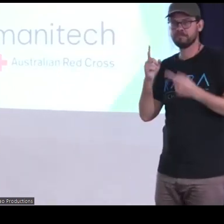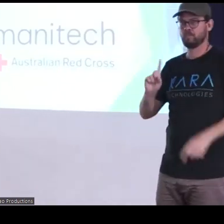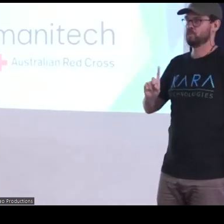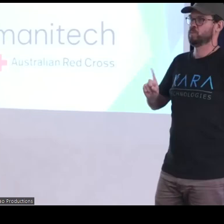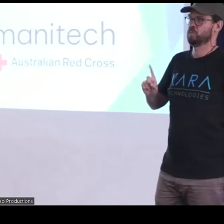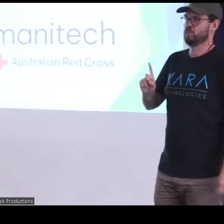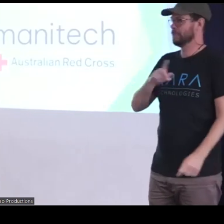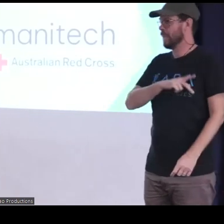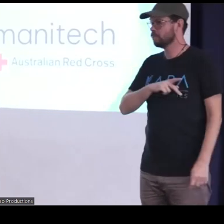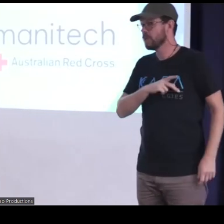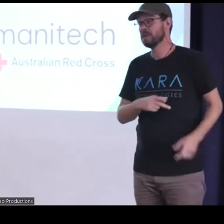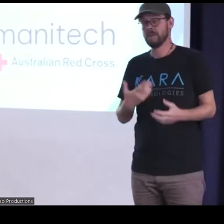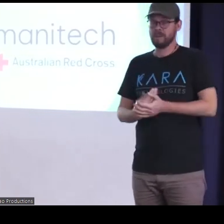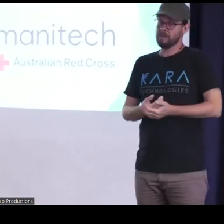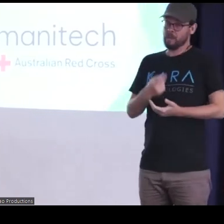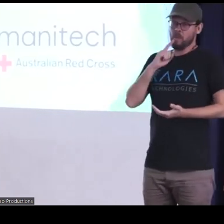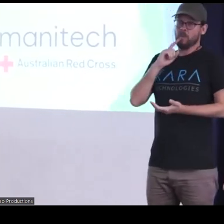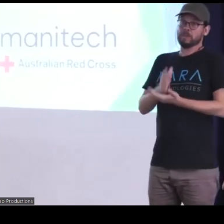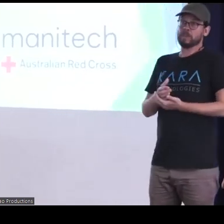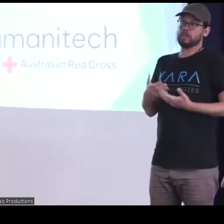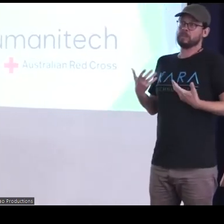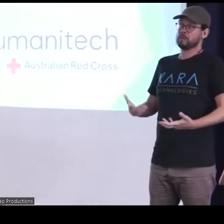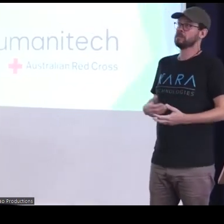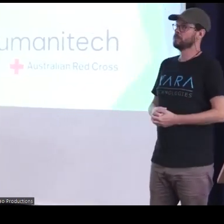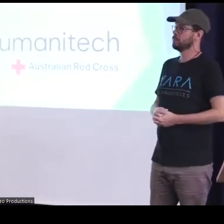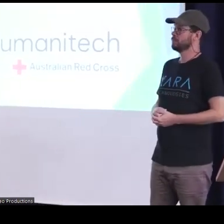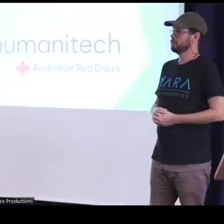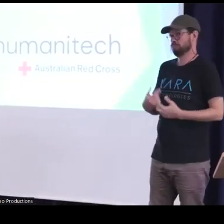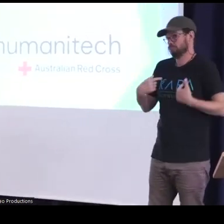So hopefully you've learned a bit about Kara, who we are, what we do.